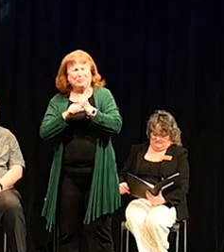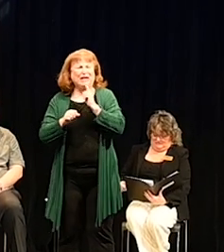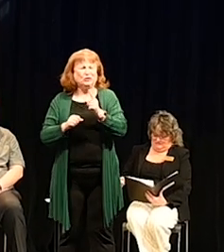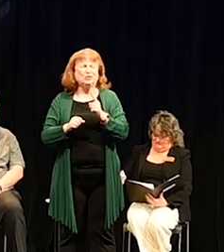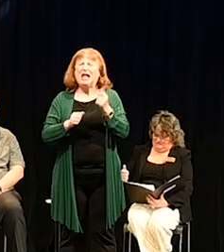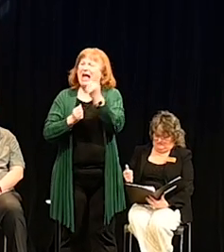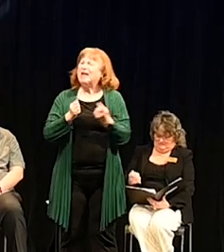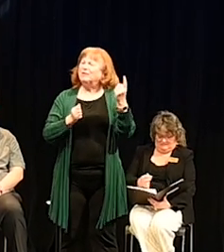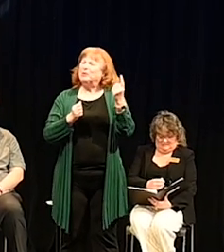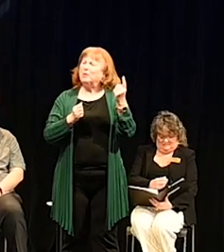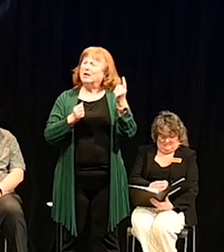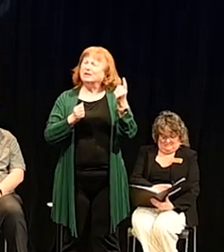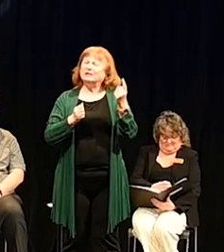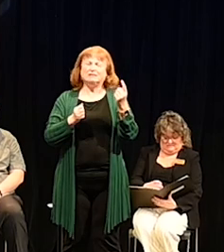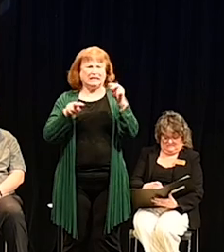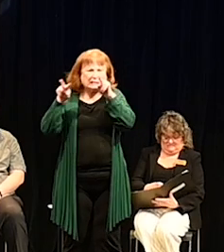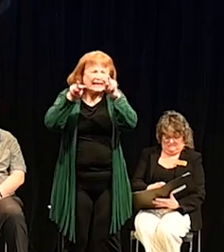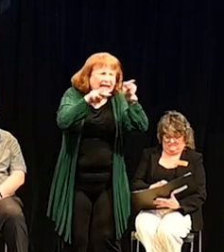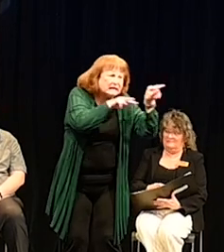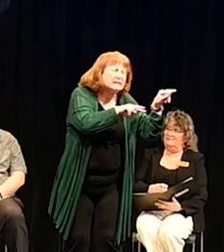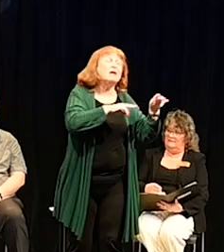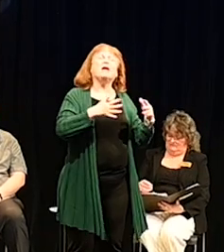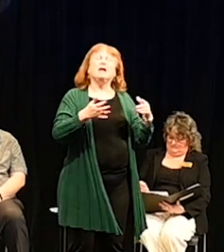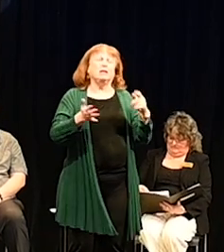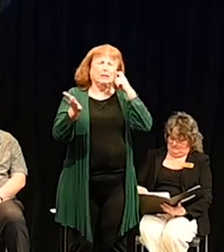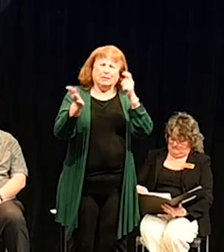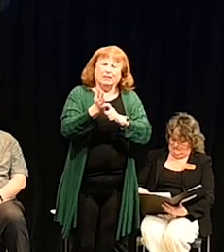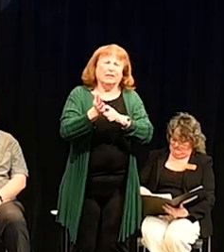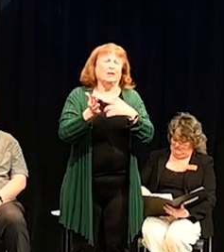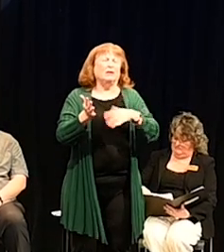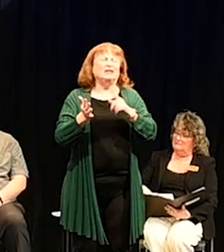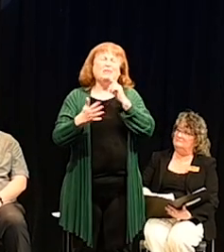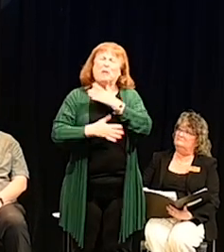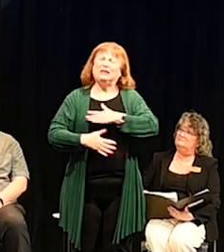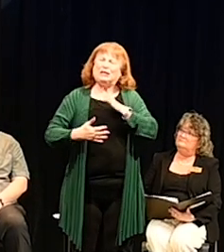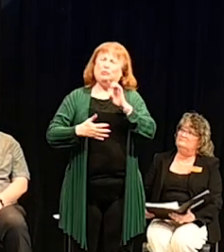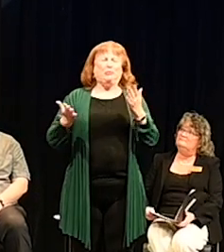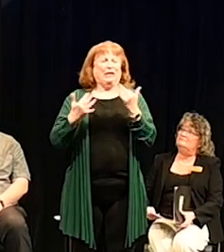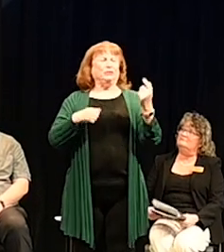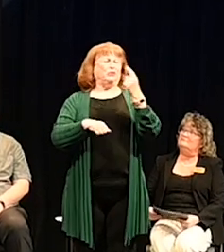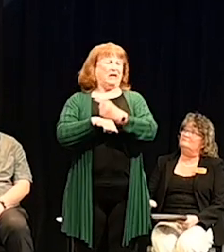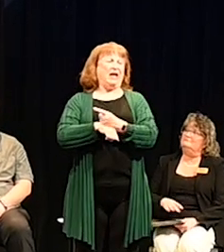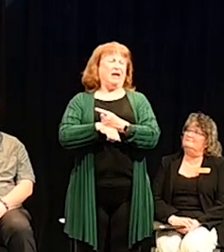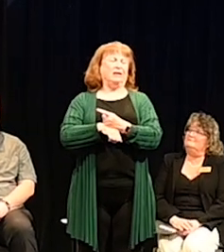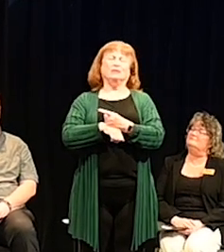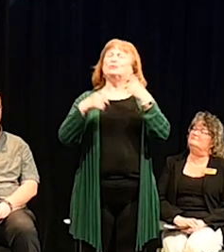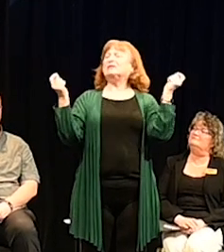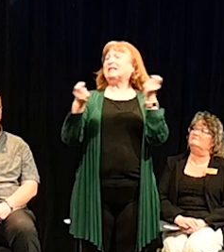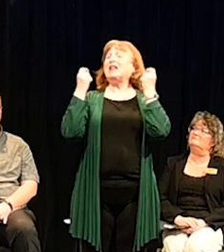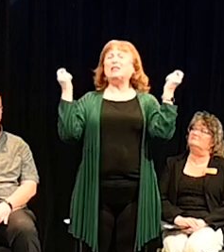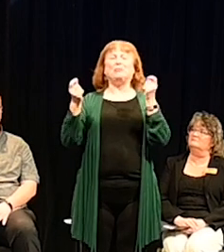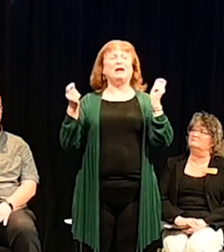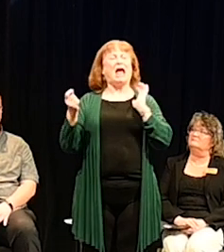sure that everyone is seen. And I can't tell you what a pleasure it is to be here today to